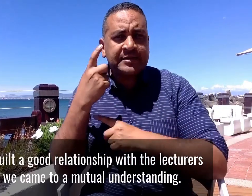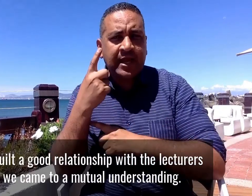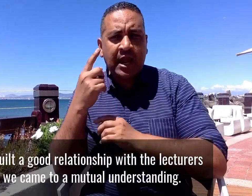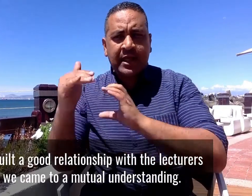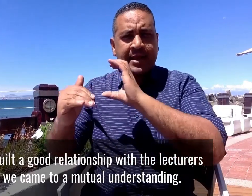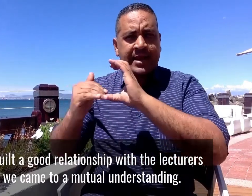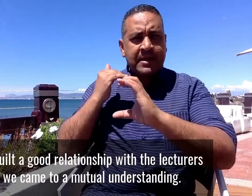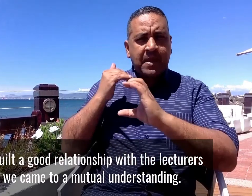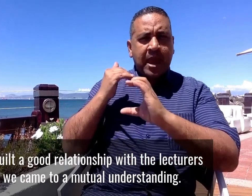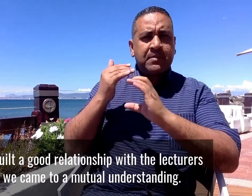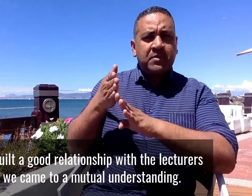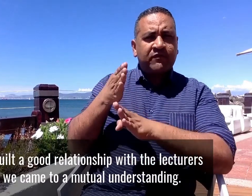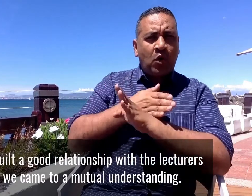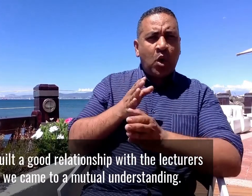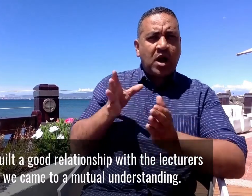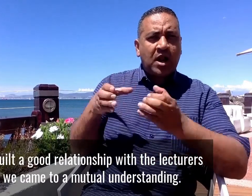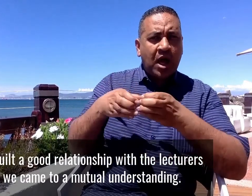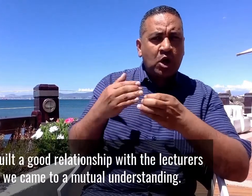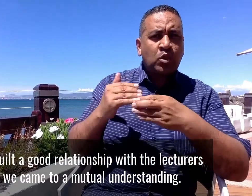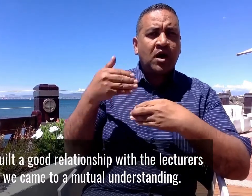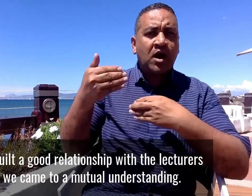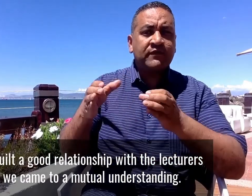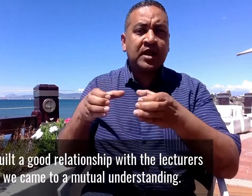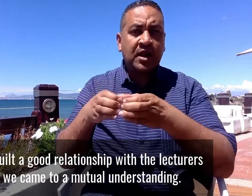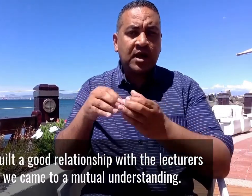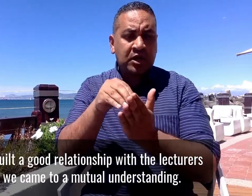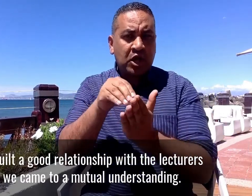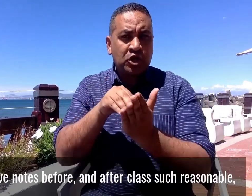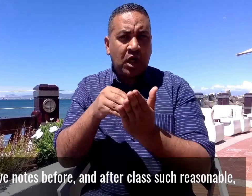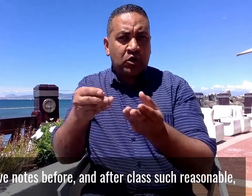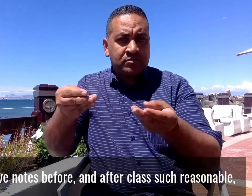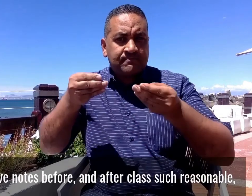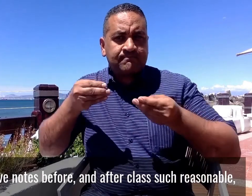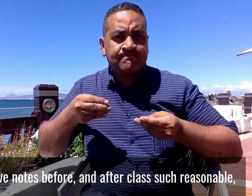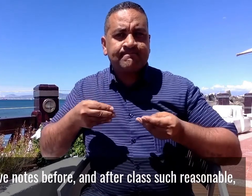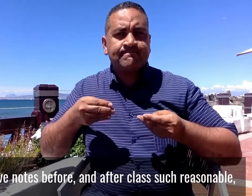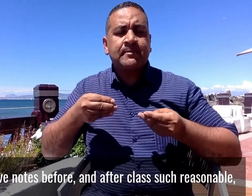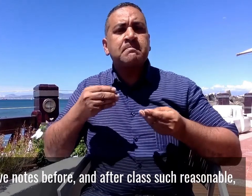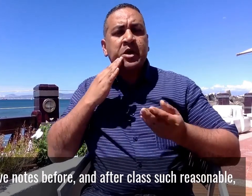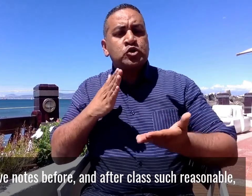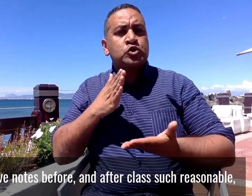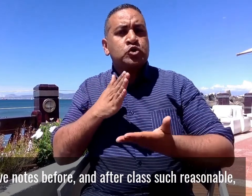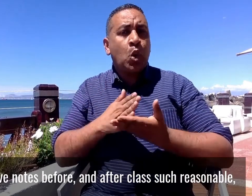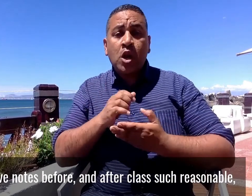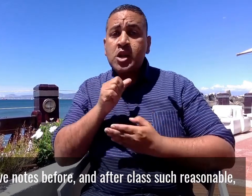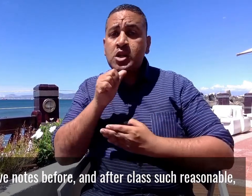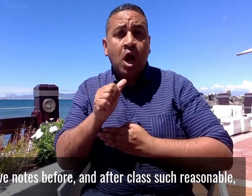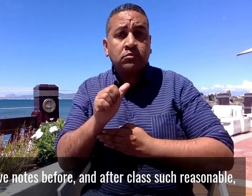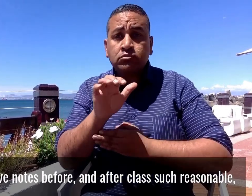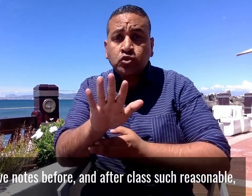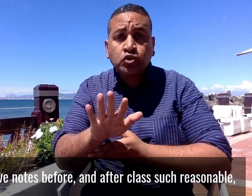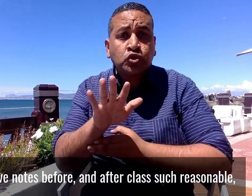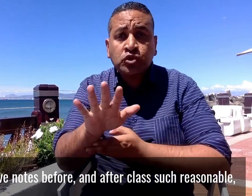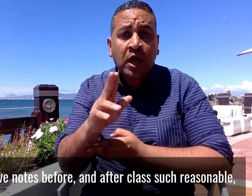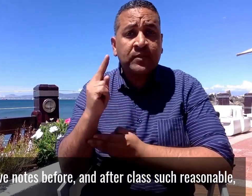with the lecturer as we came to a mutual understanding. I would receive notes before and after class. Such